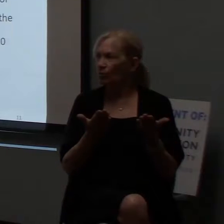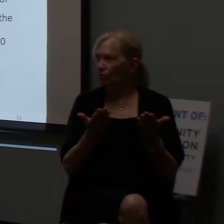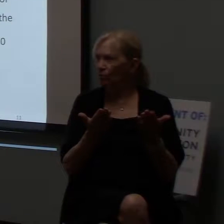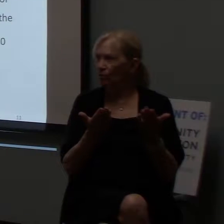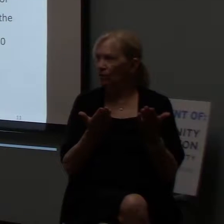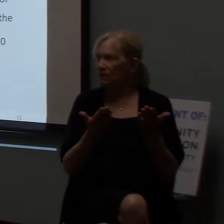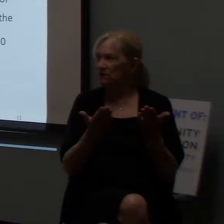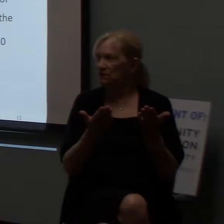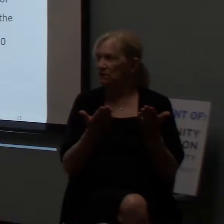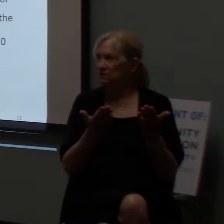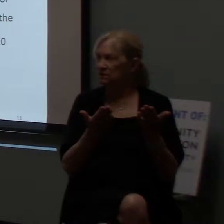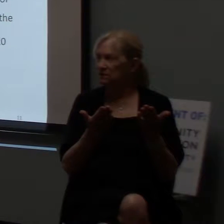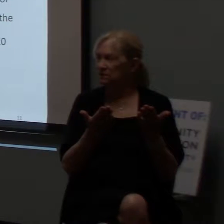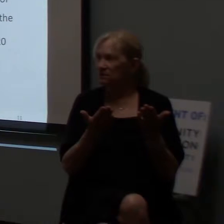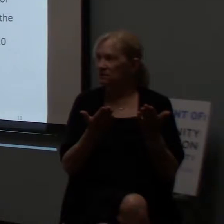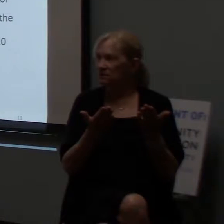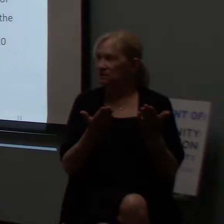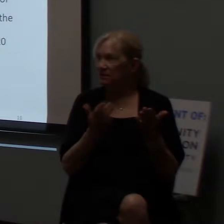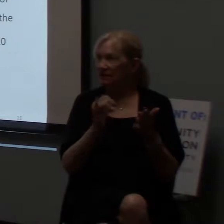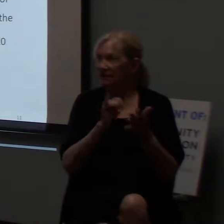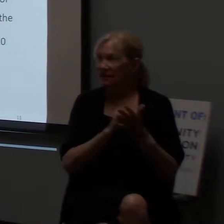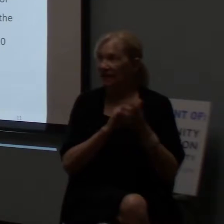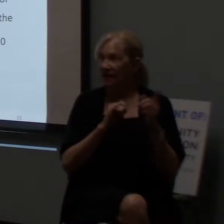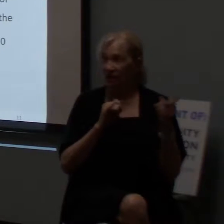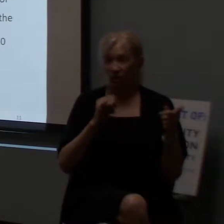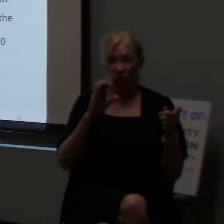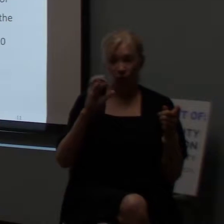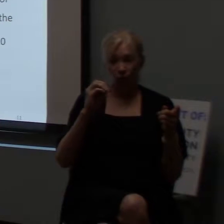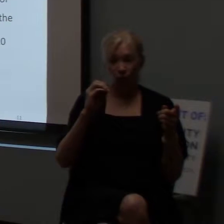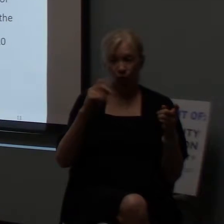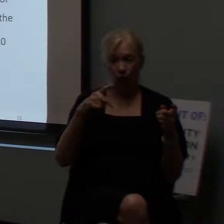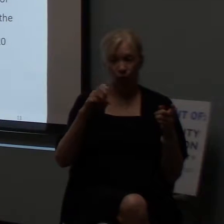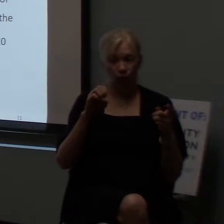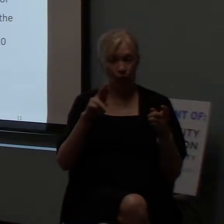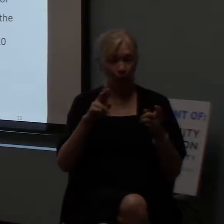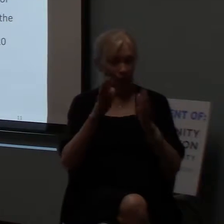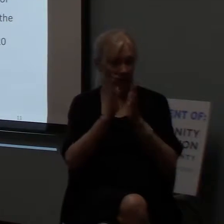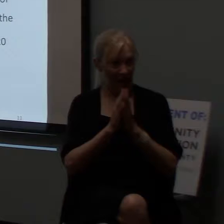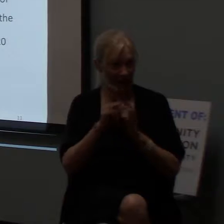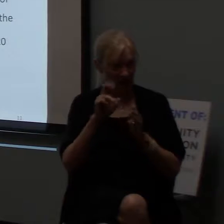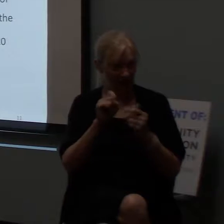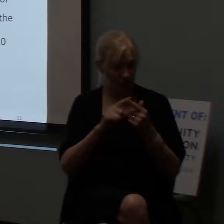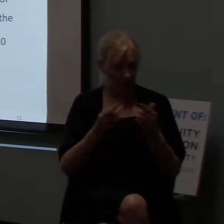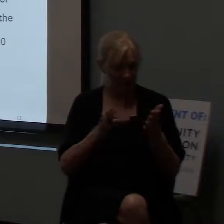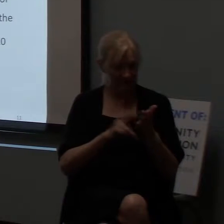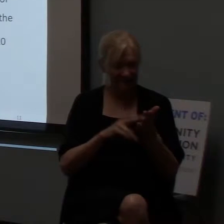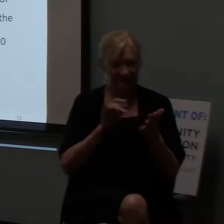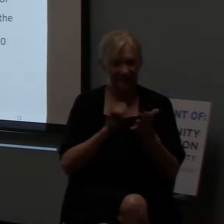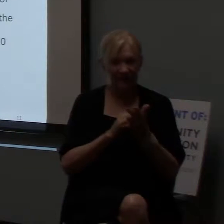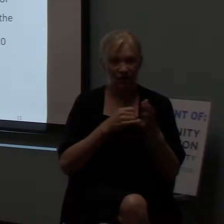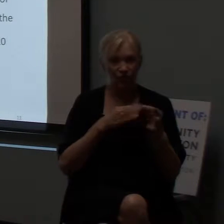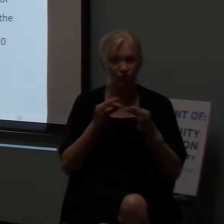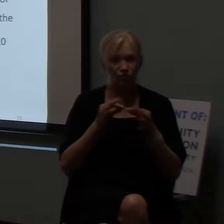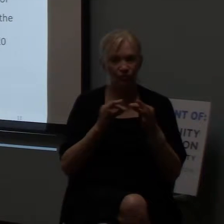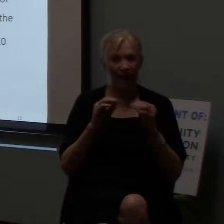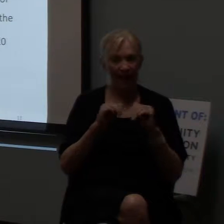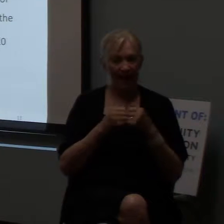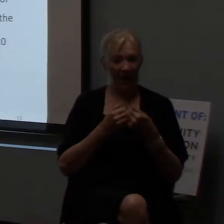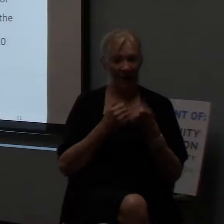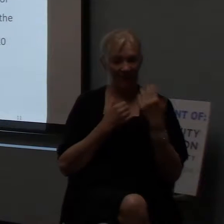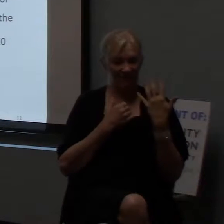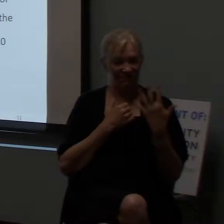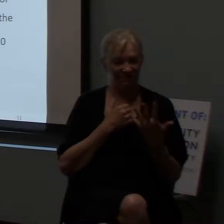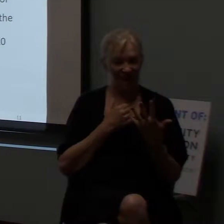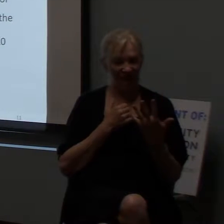that Cooper is asking us to sign that describe how the 5 might